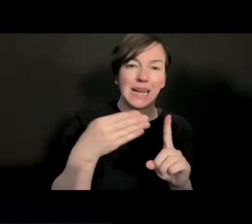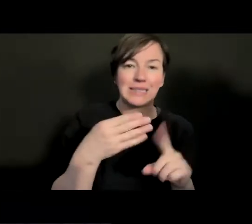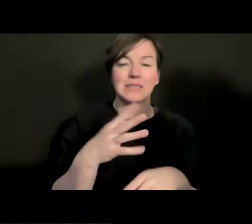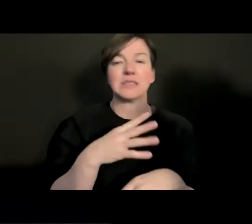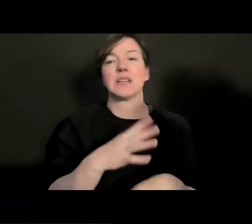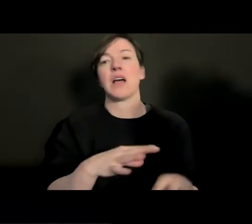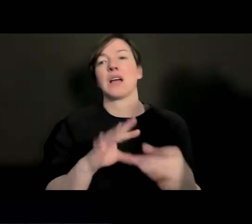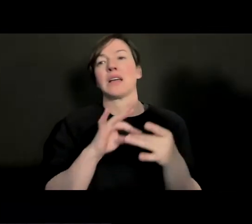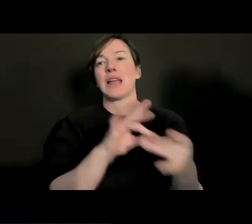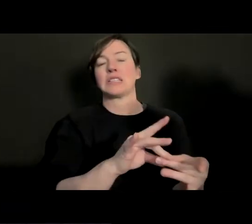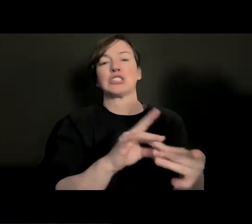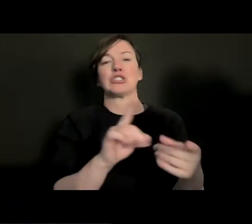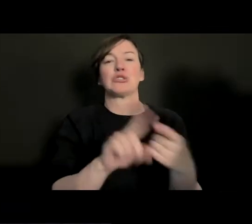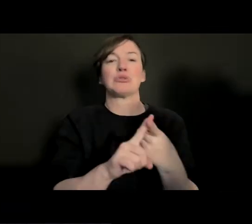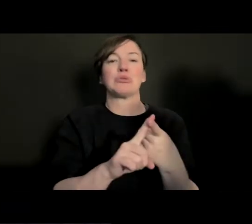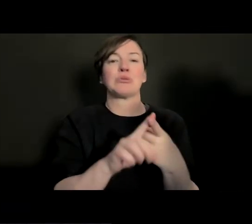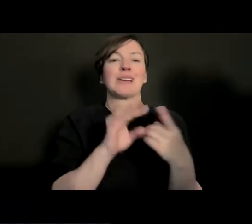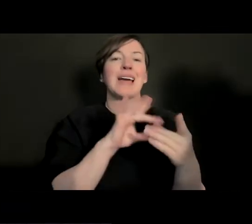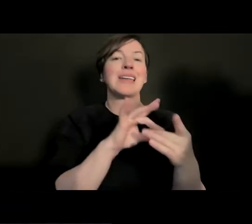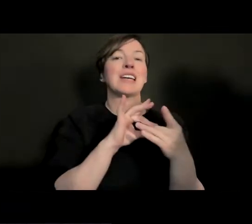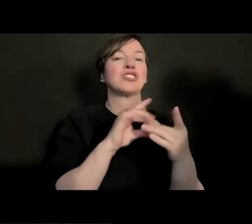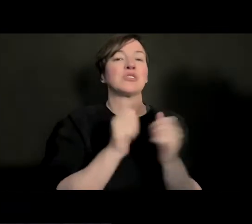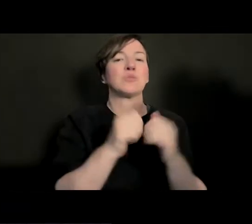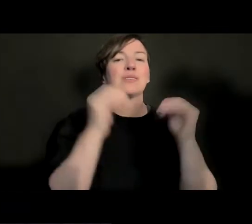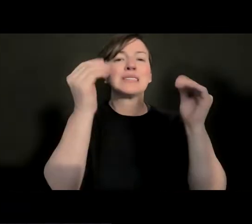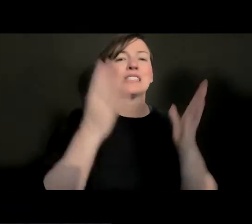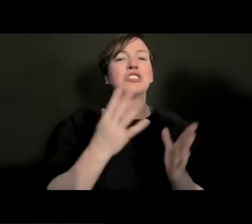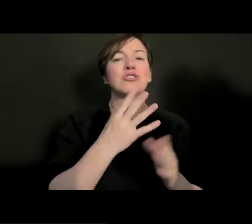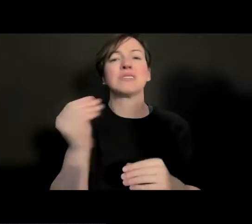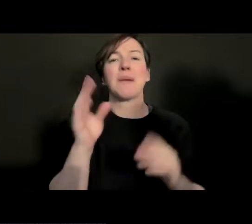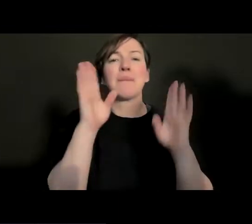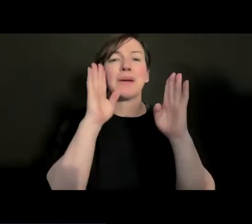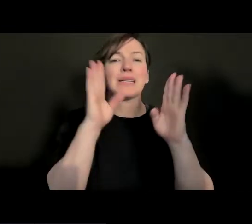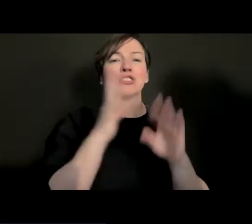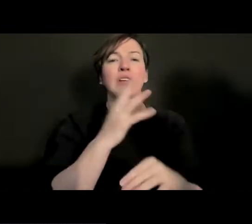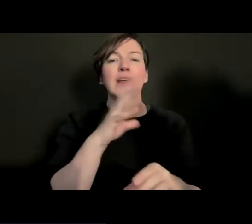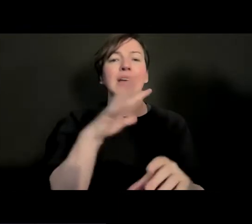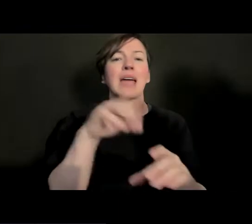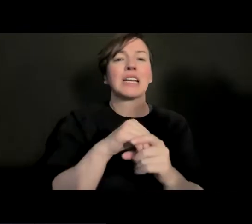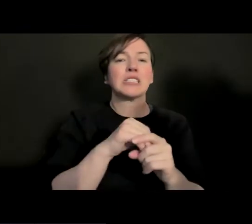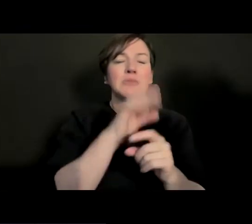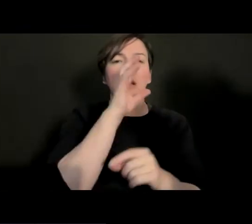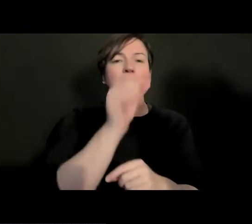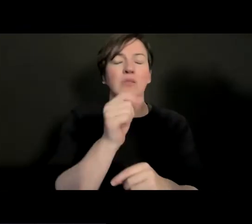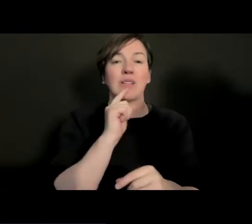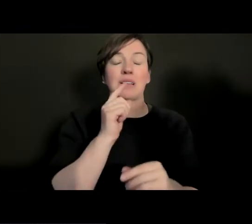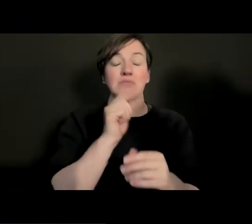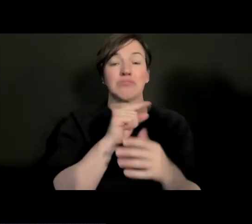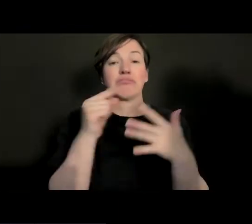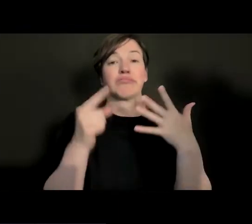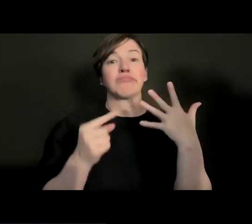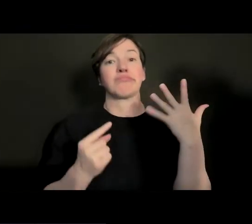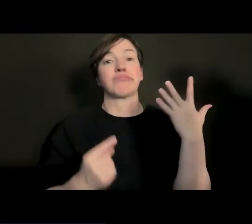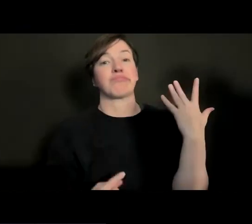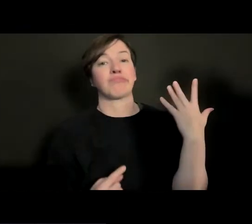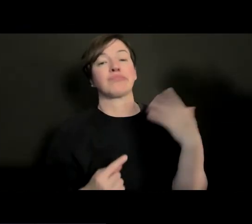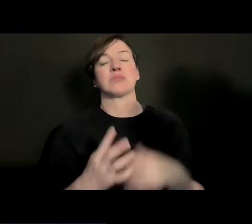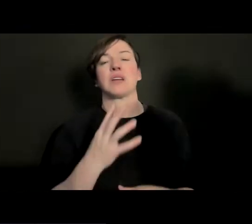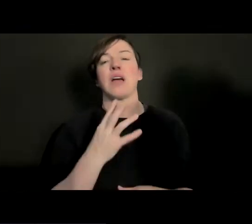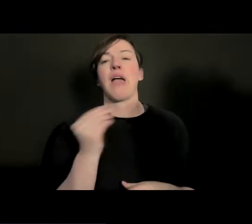to connection with teachers and paying attention and engagement. And, it just flows on and on.